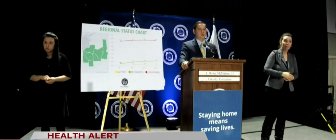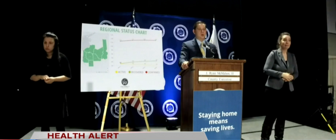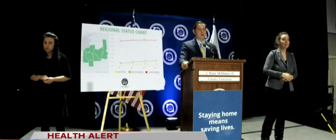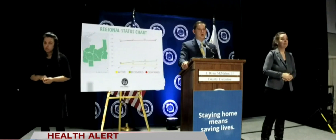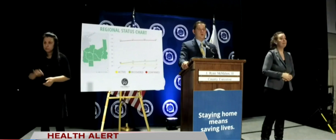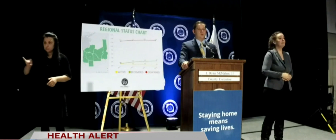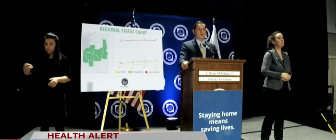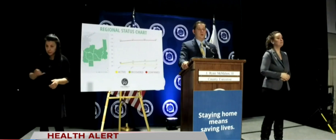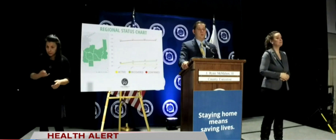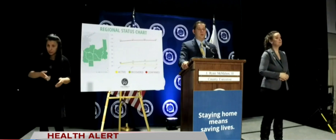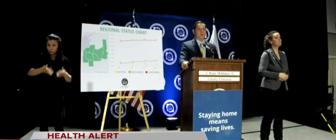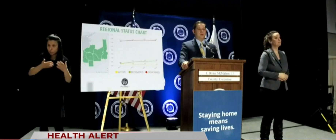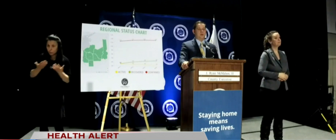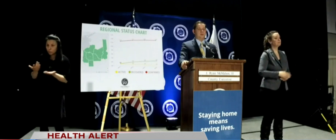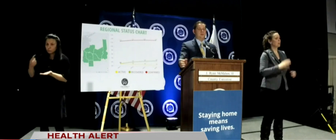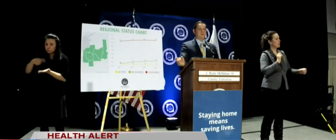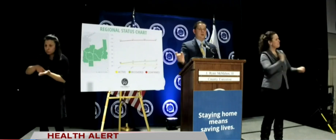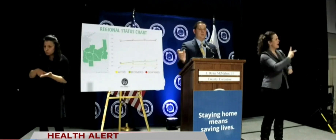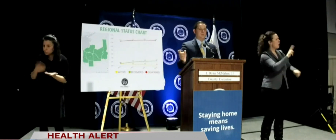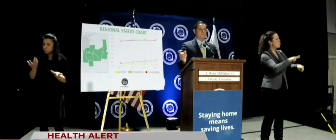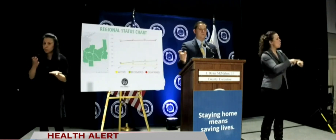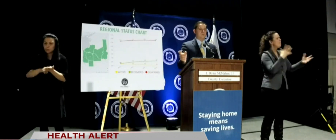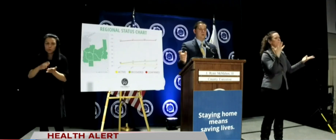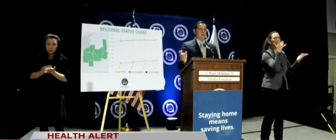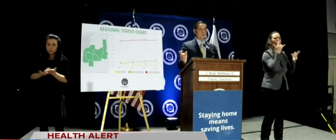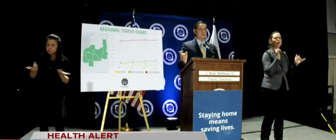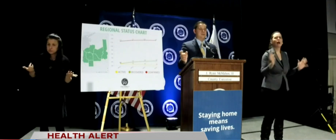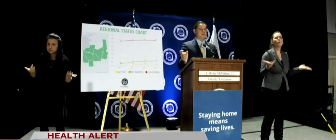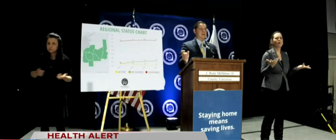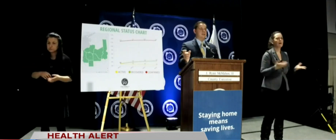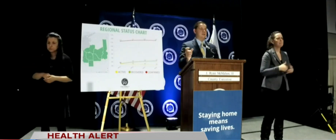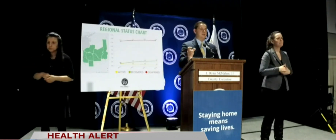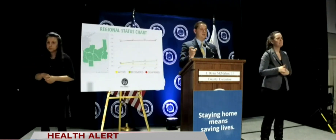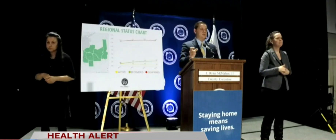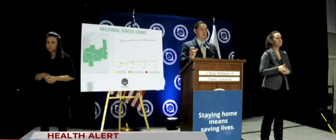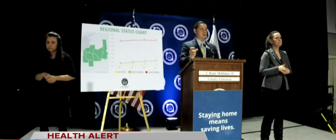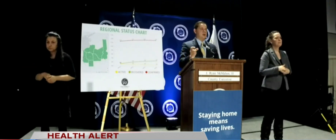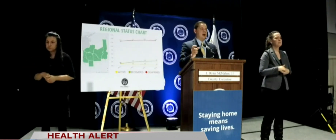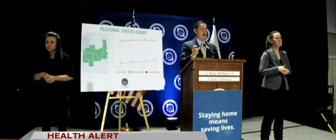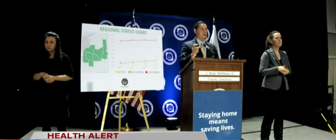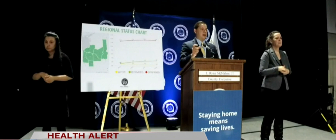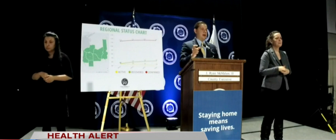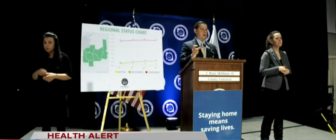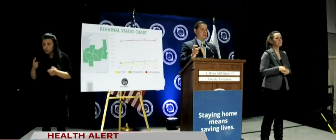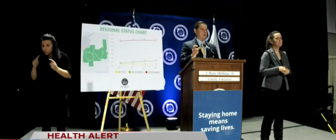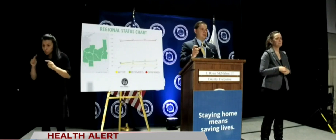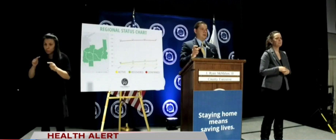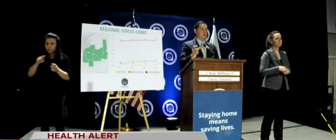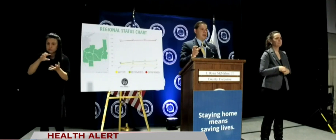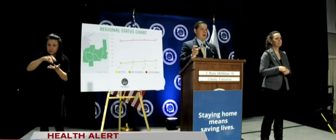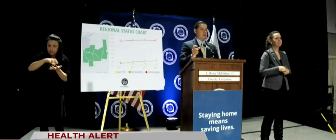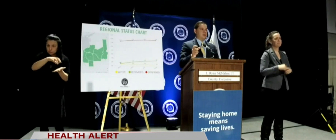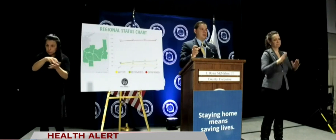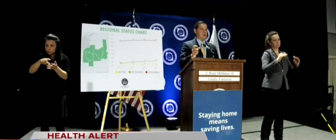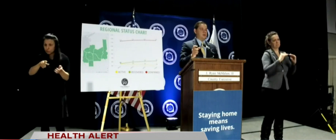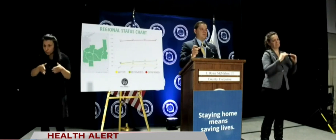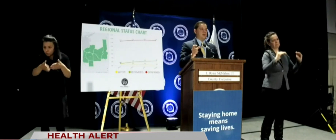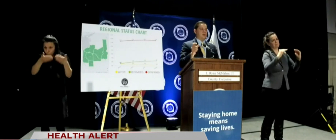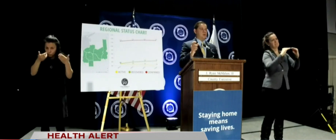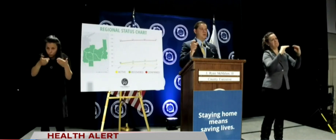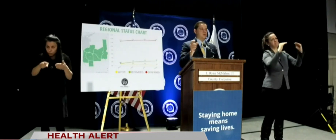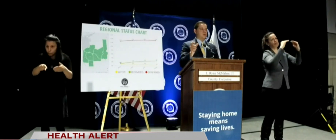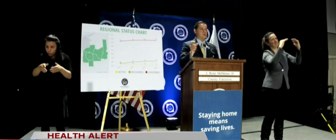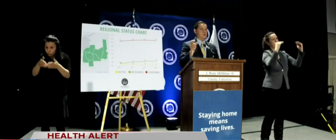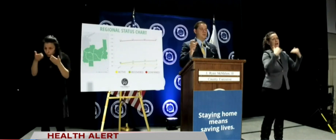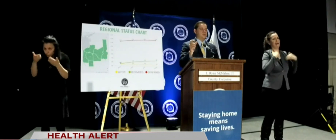approach of bringing different business activities online that can